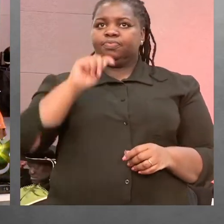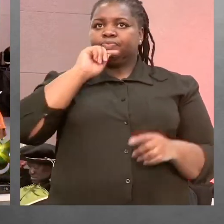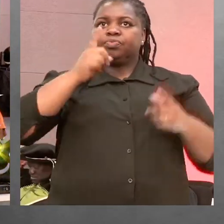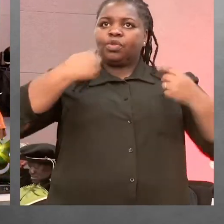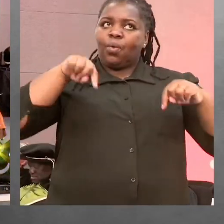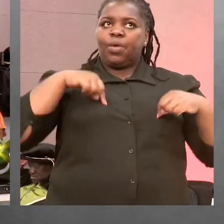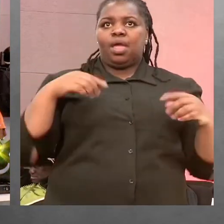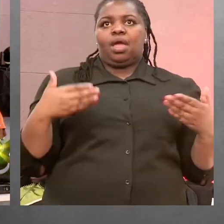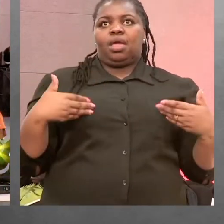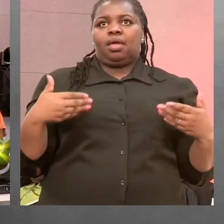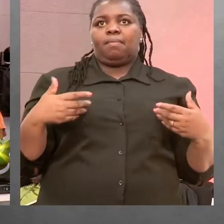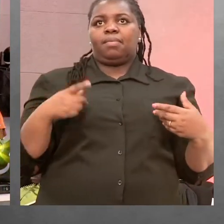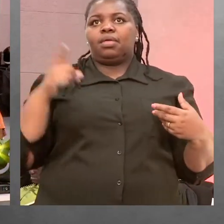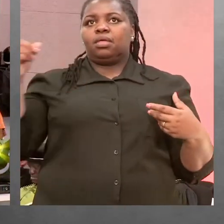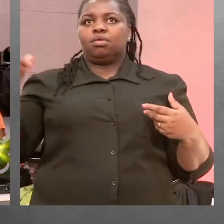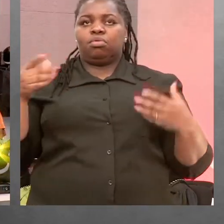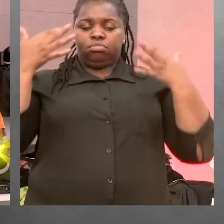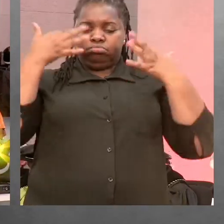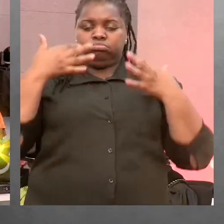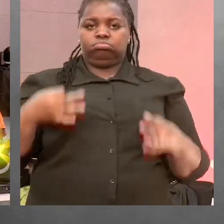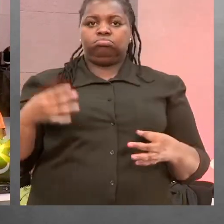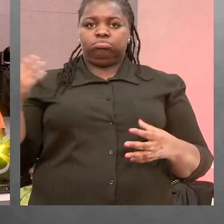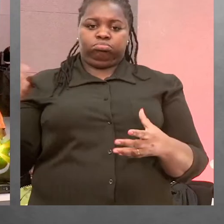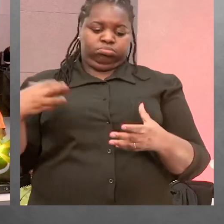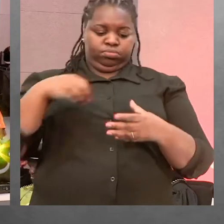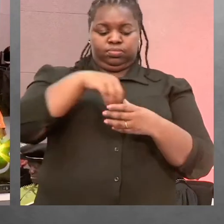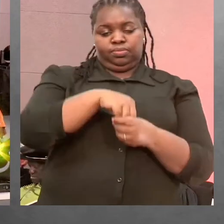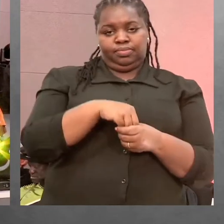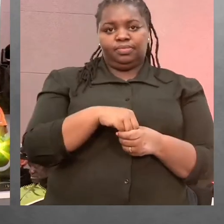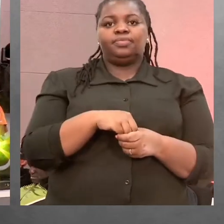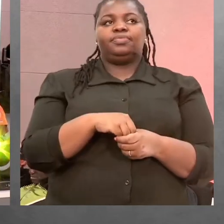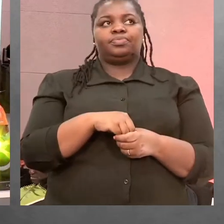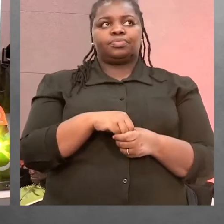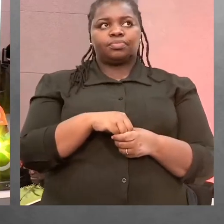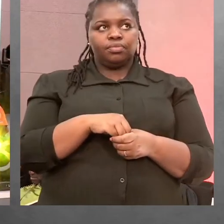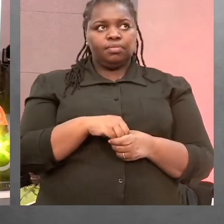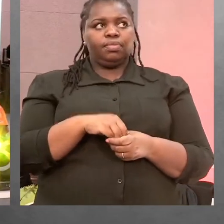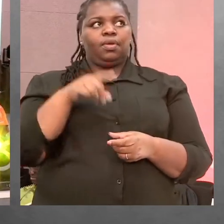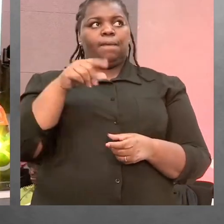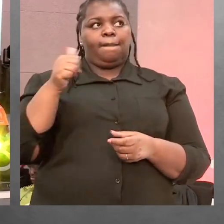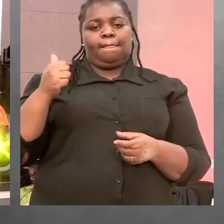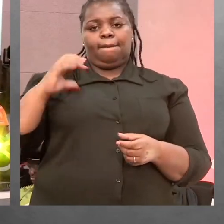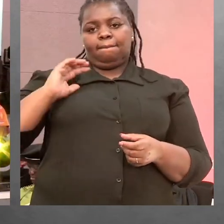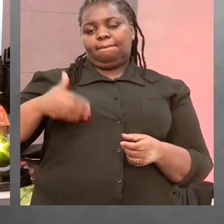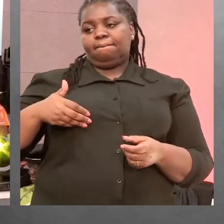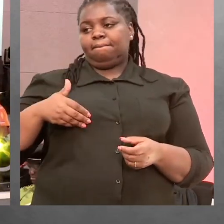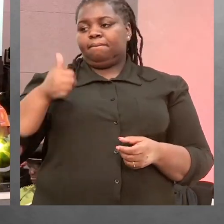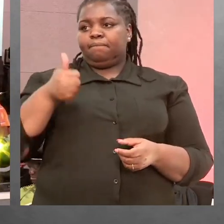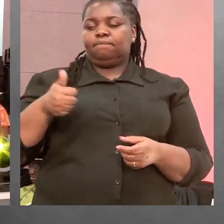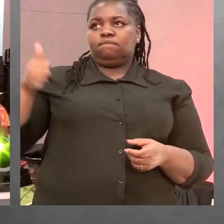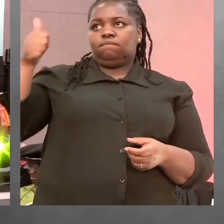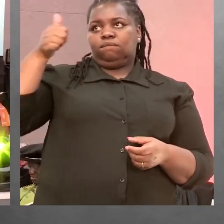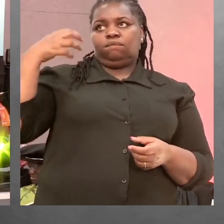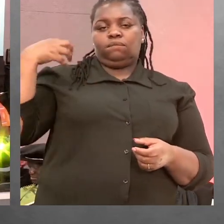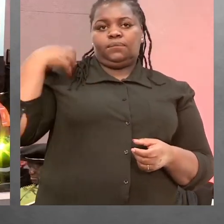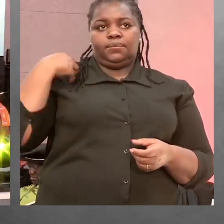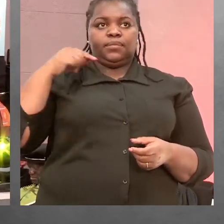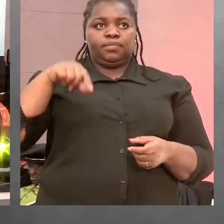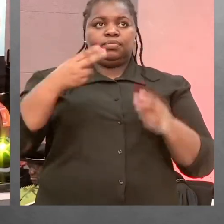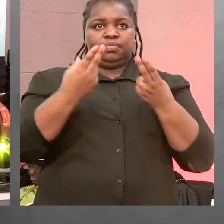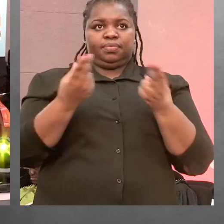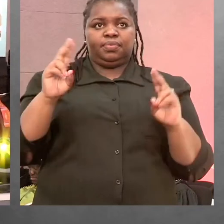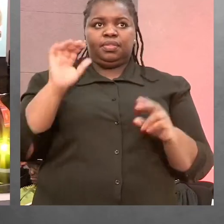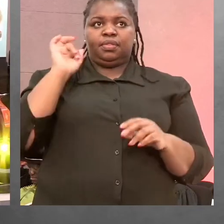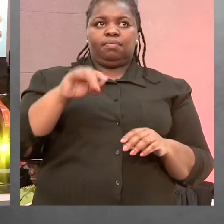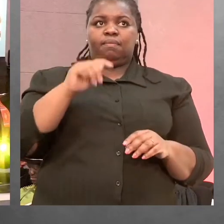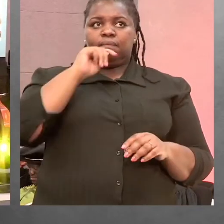ke ngokuba uthathe inxaxheba yokuba uzokuba i-Chancellor kwi-Lake University.